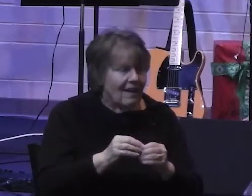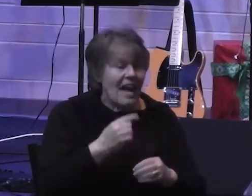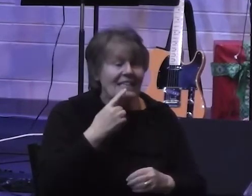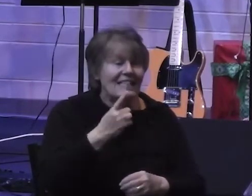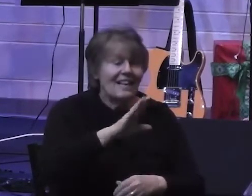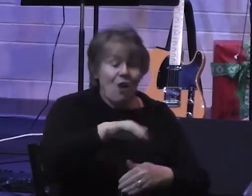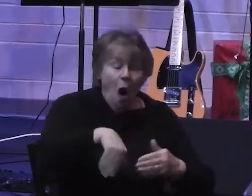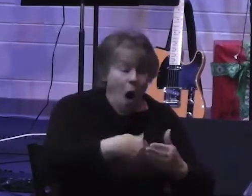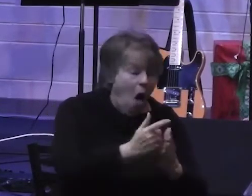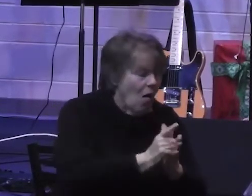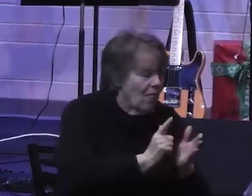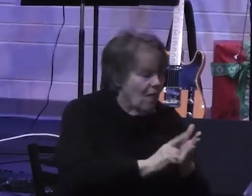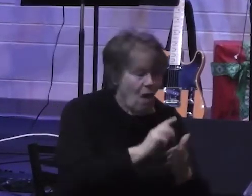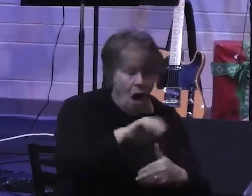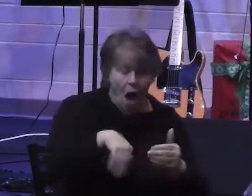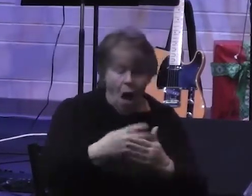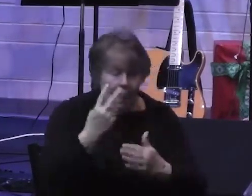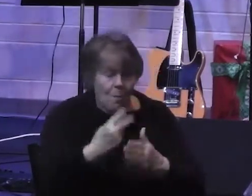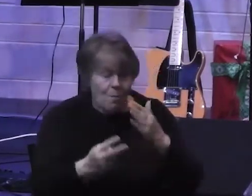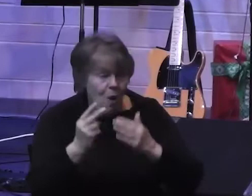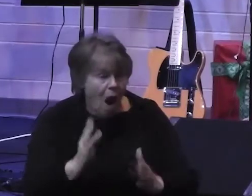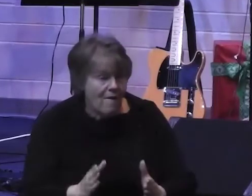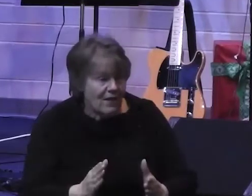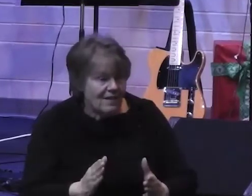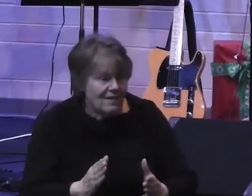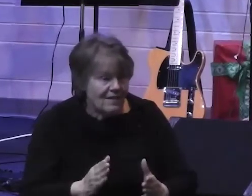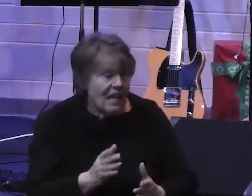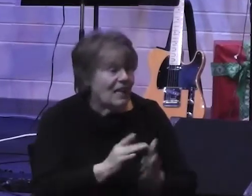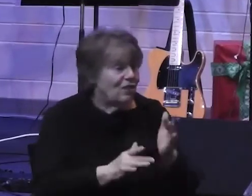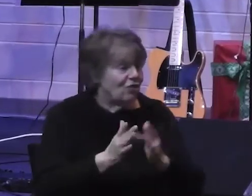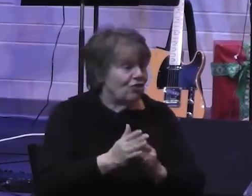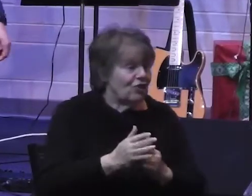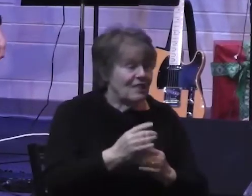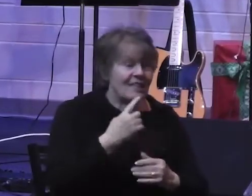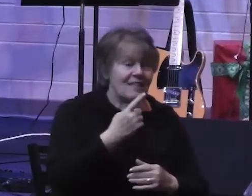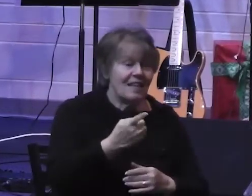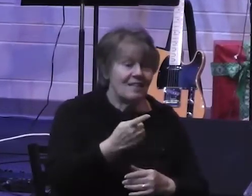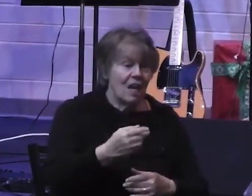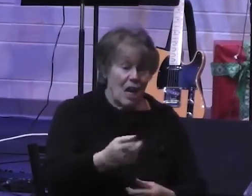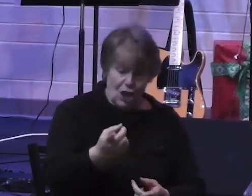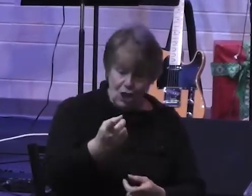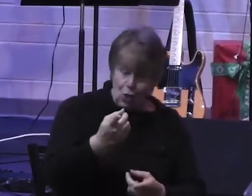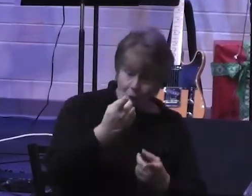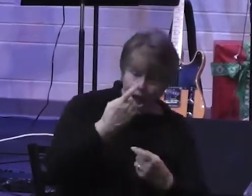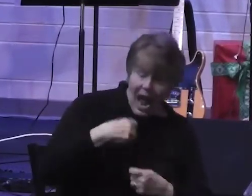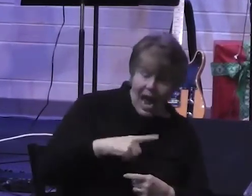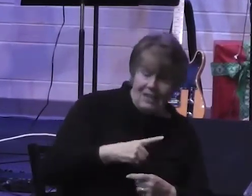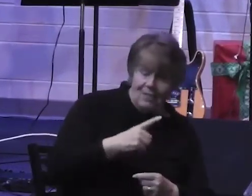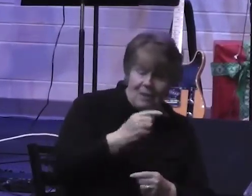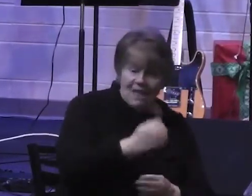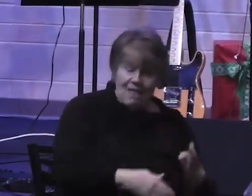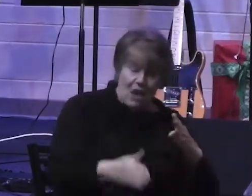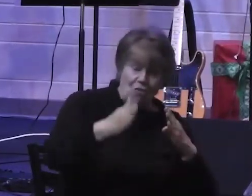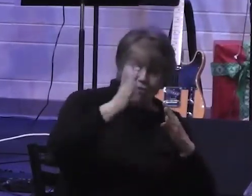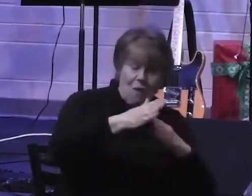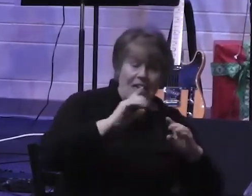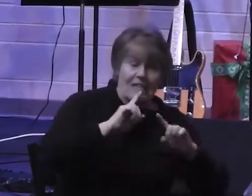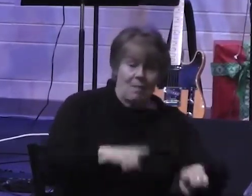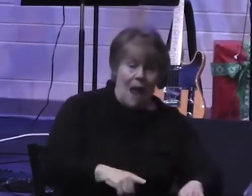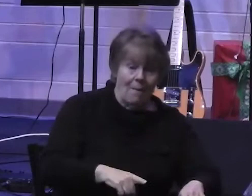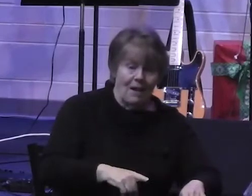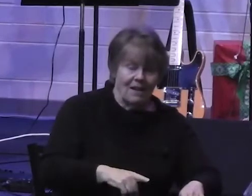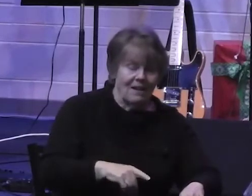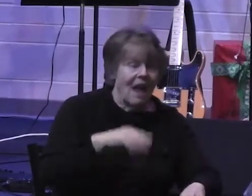huge chunk of the Bible as well. Jesus says, you ask me what's the greatest commandment, I'm going to tell you what's greatest from the